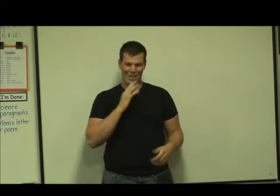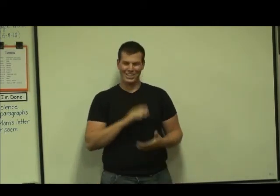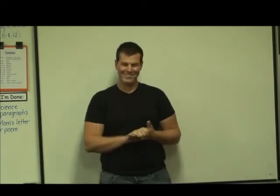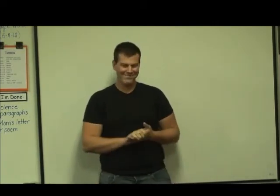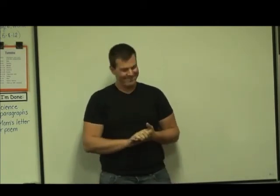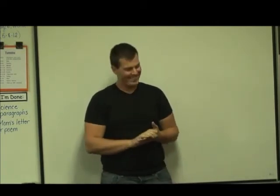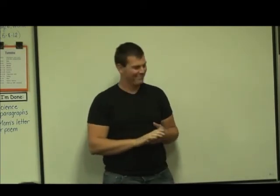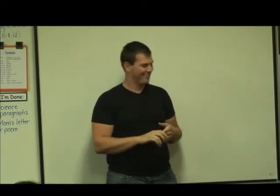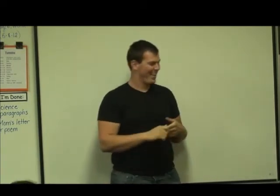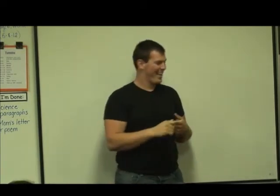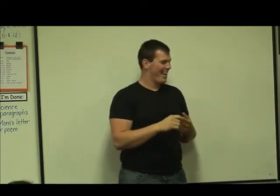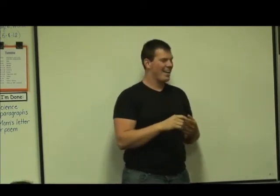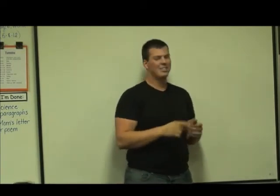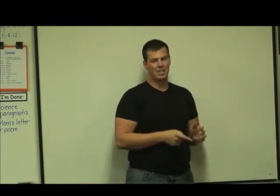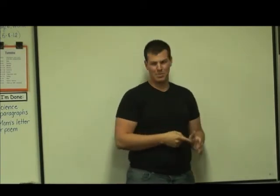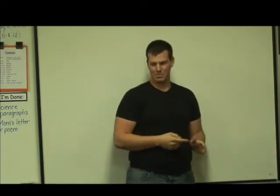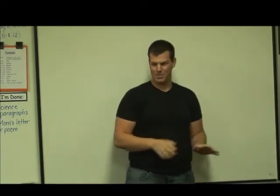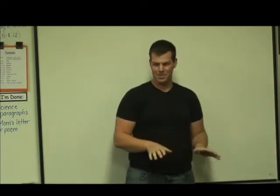talk. Stop talking.